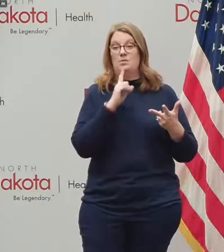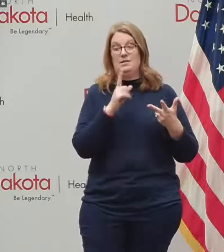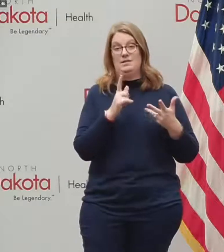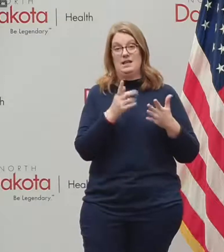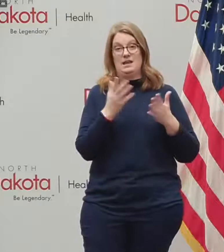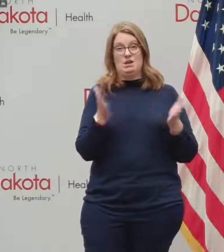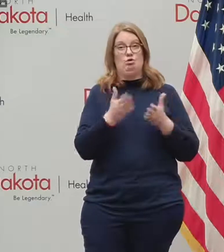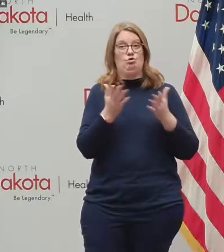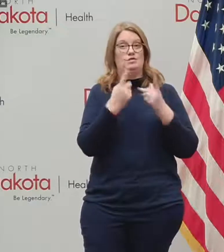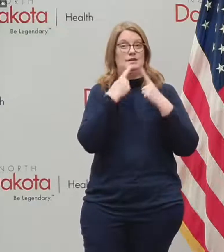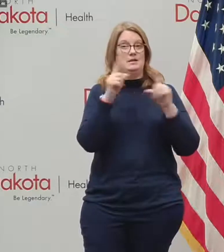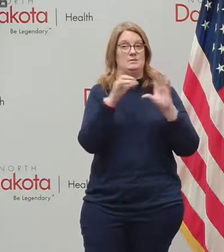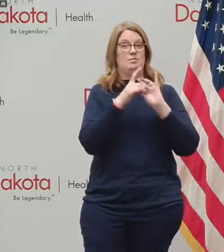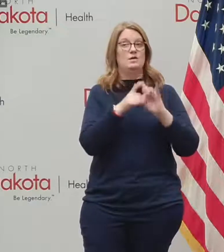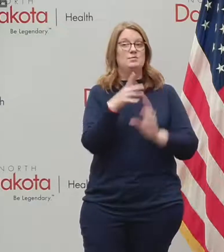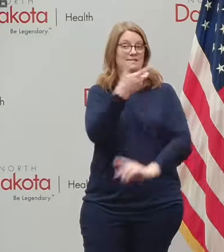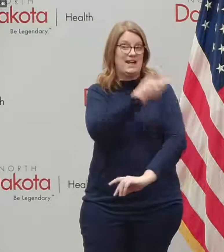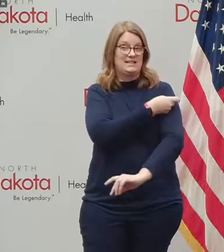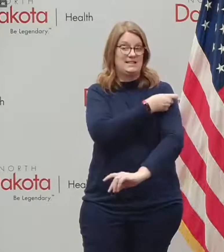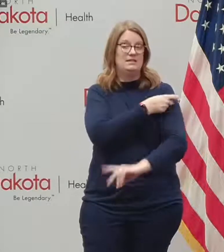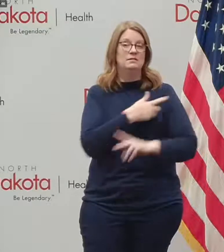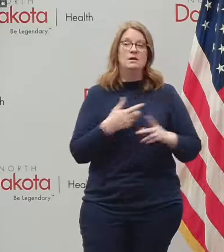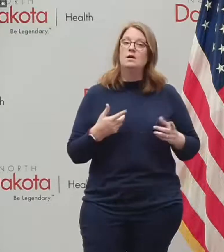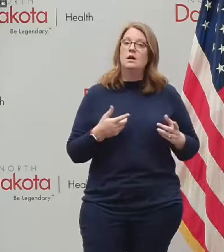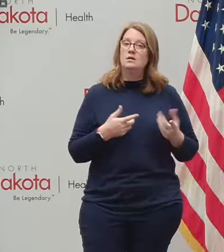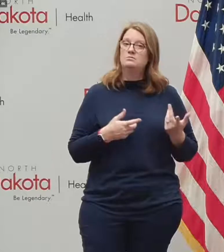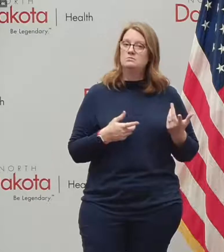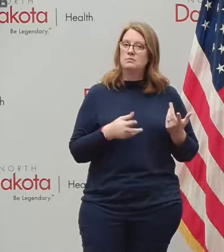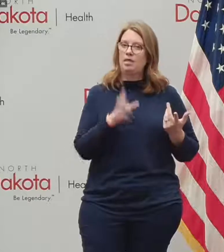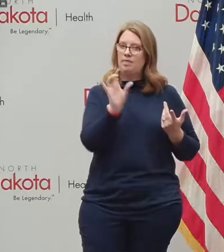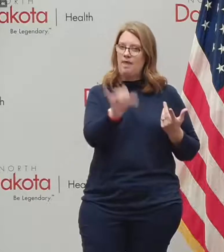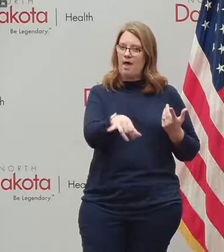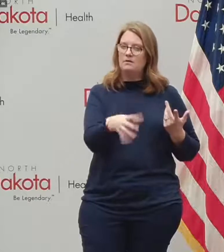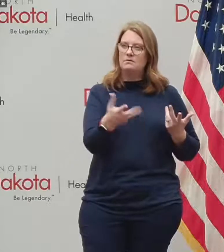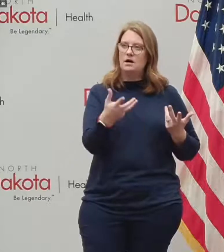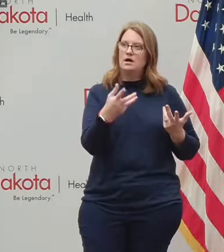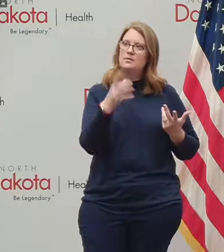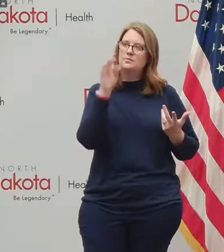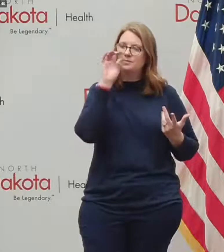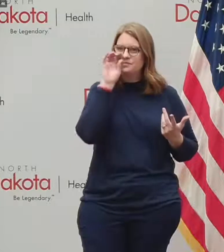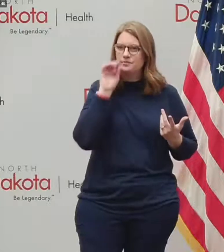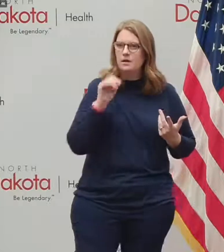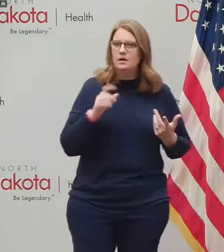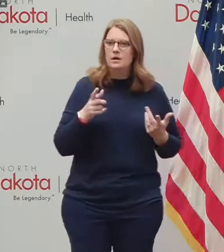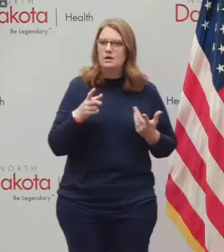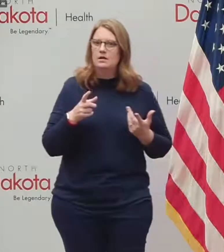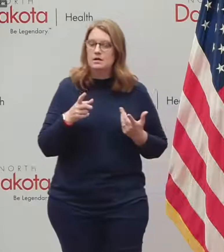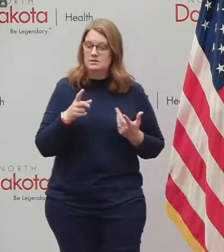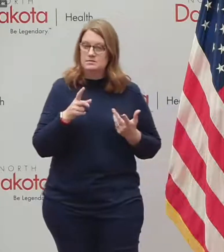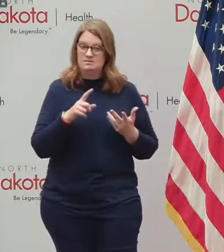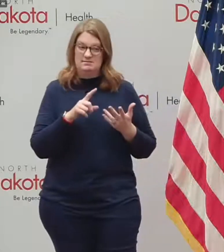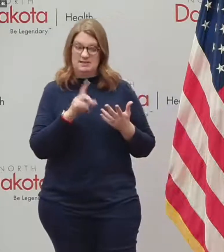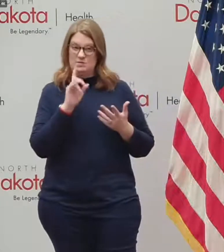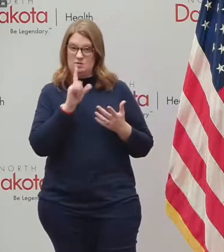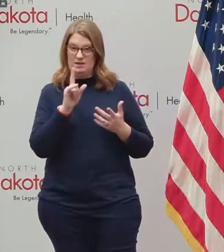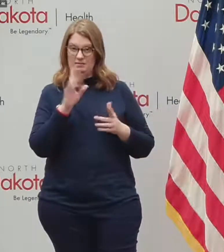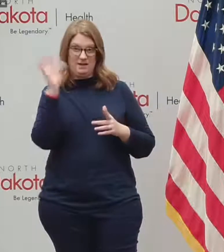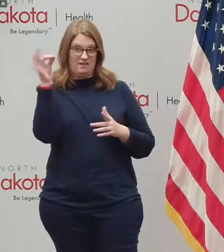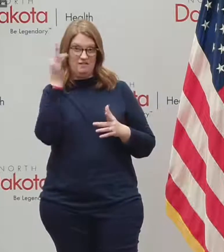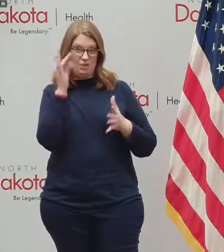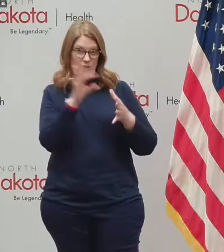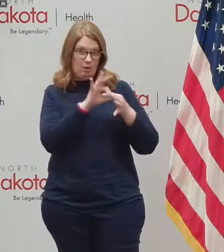a vaccine. I mean, all of those things are things that have been, from an unprecedented federally coordinated